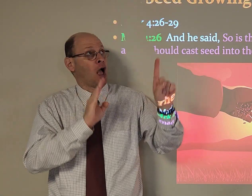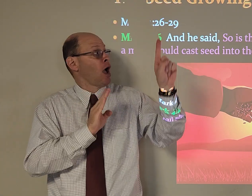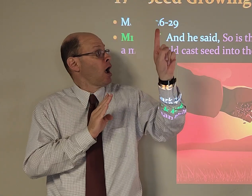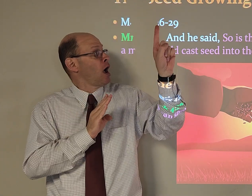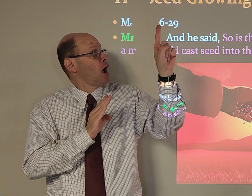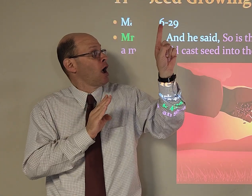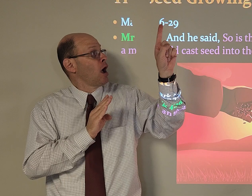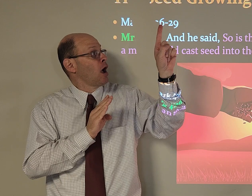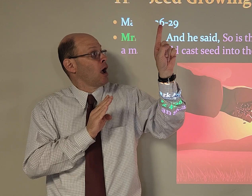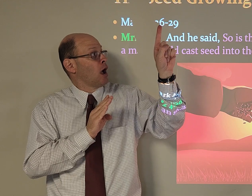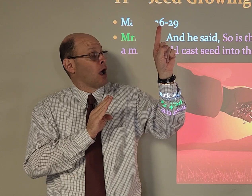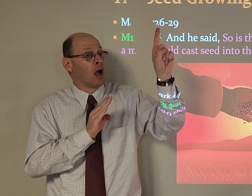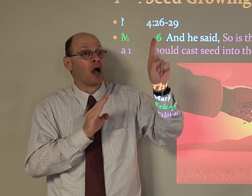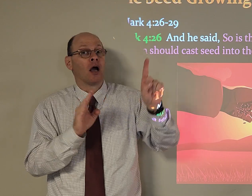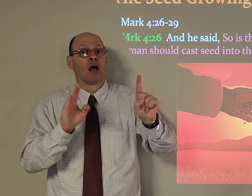And he said,